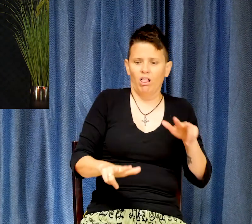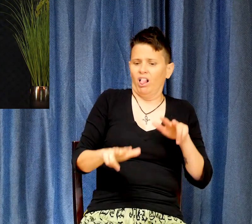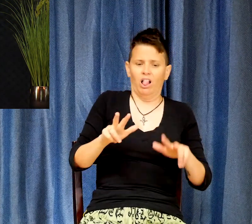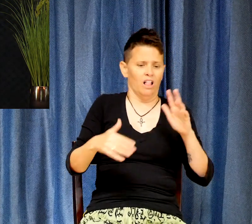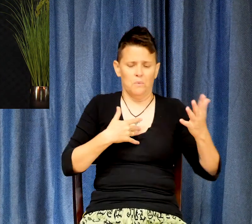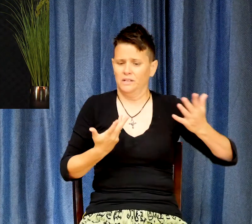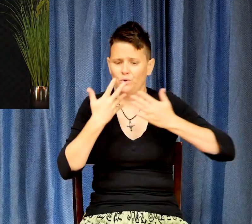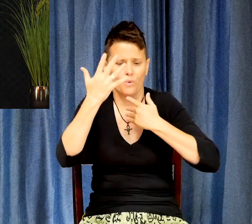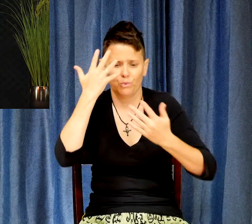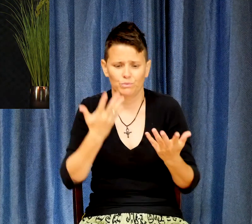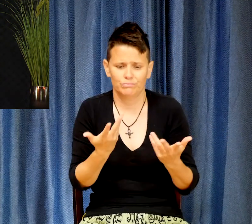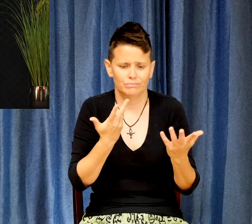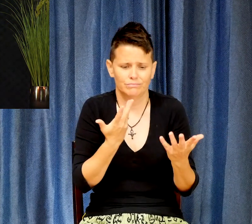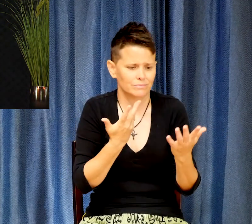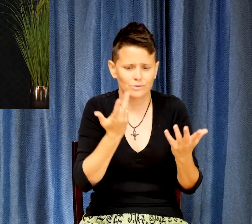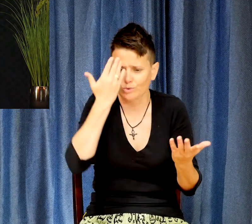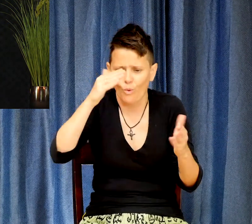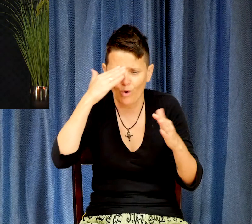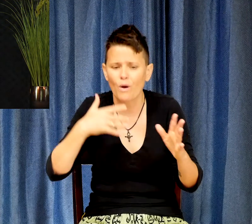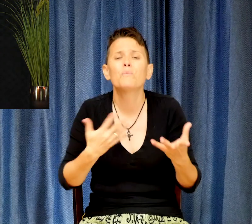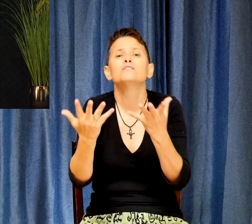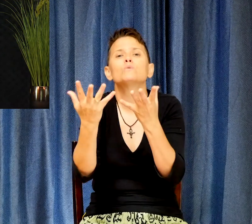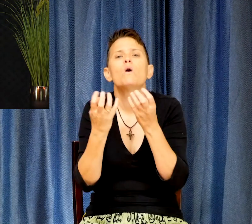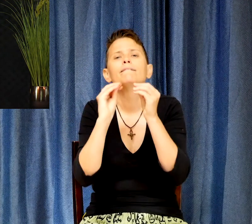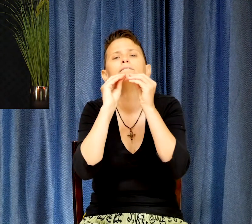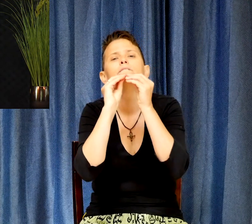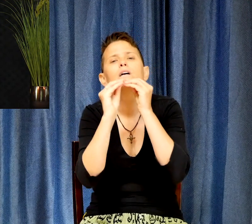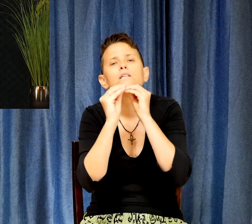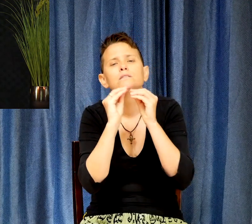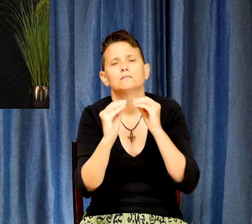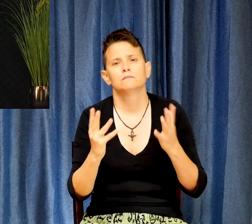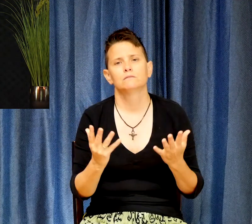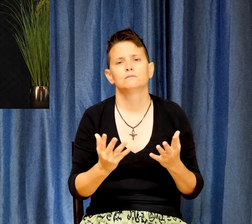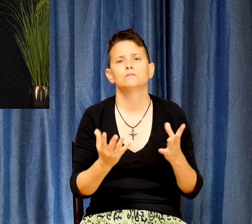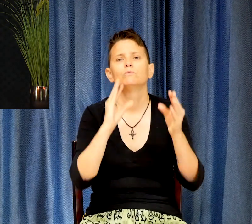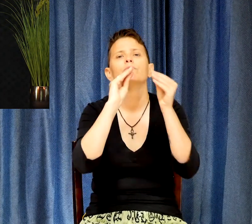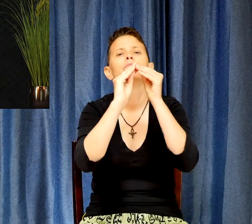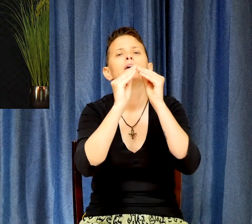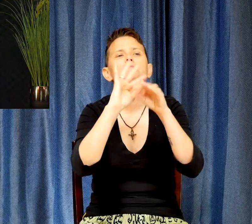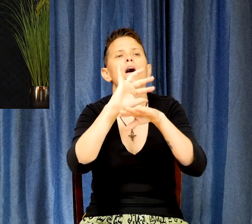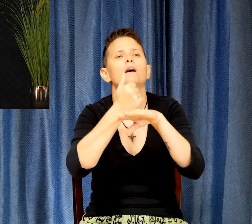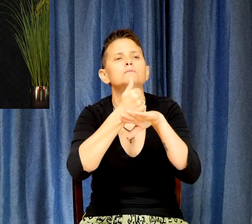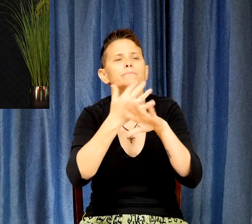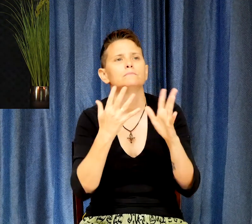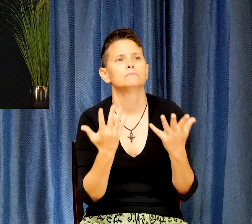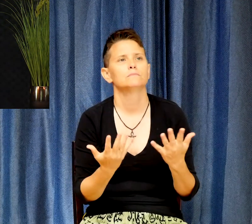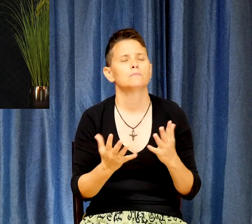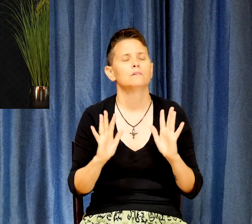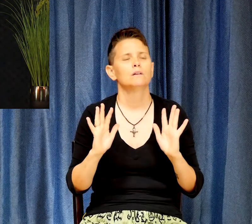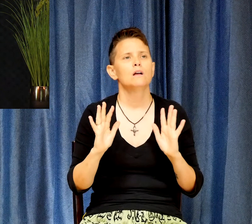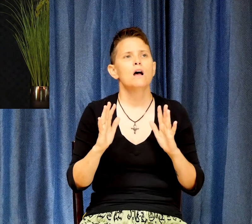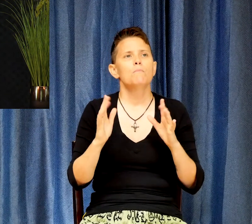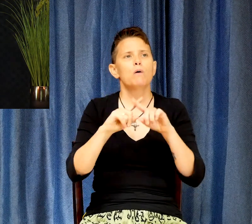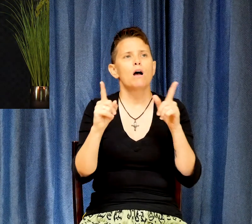fix it. We want someone to fix it. But the more we can lean back into the breath, the more we can